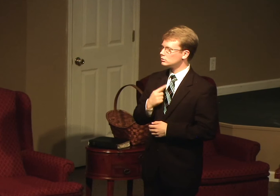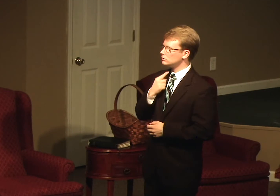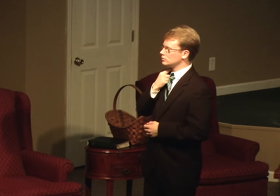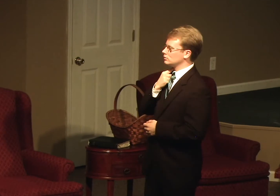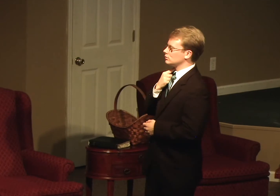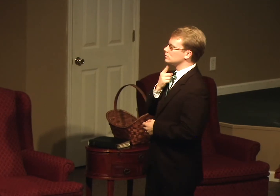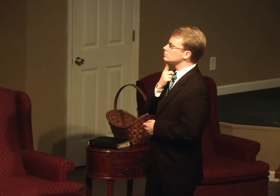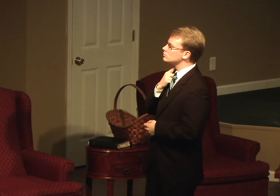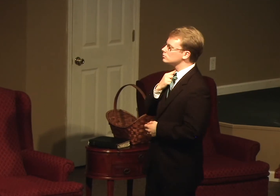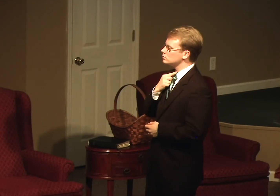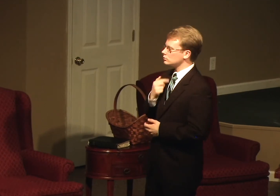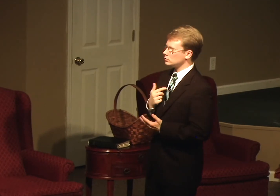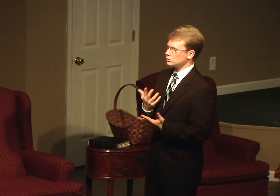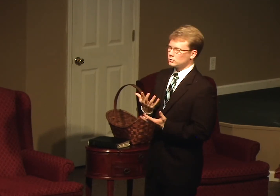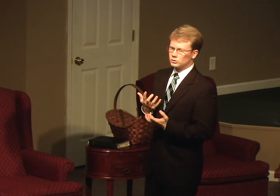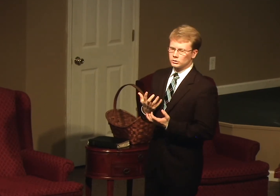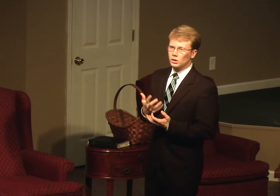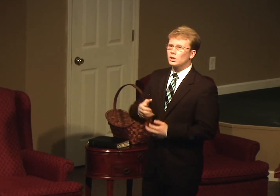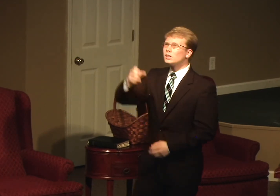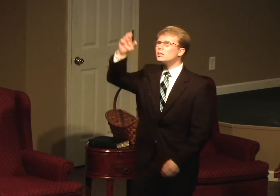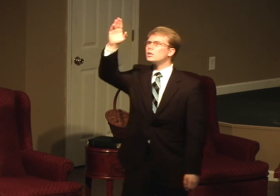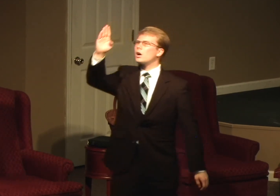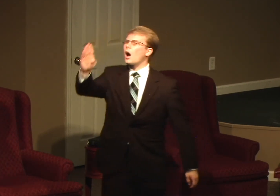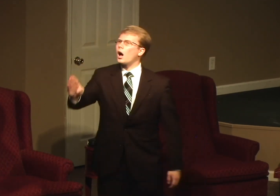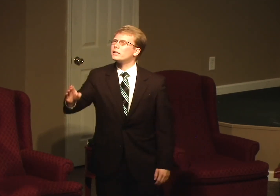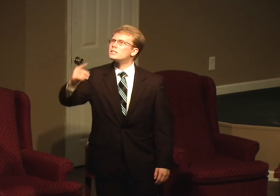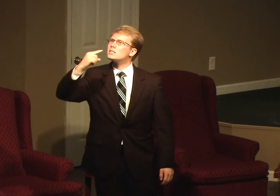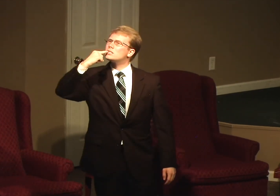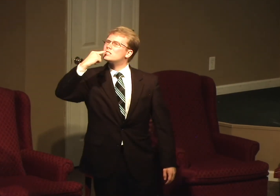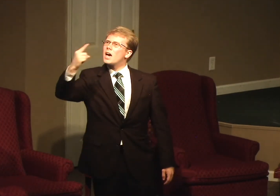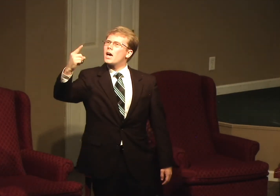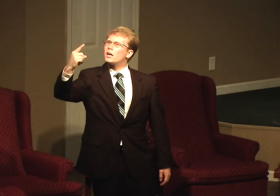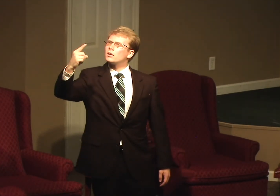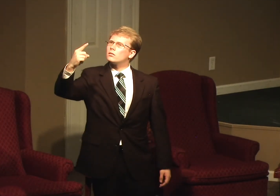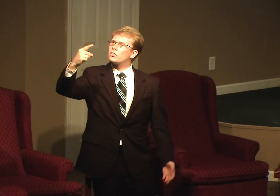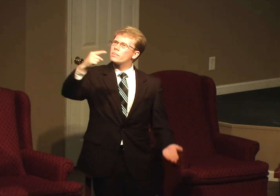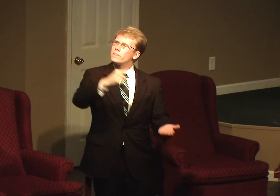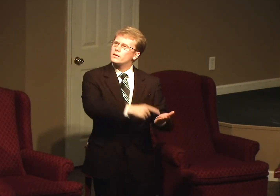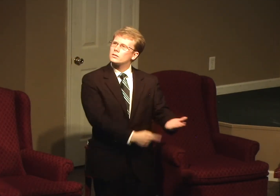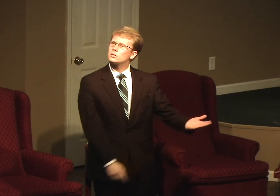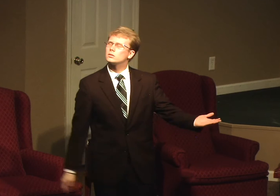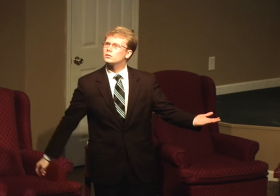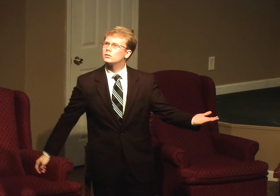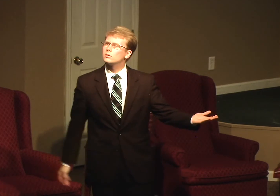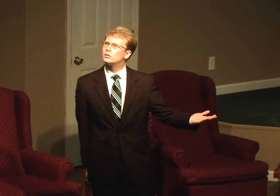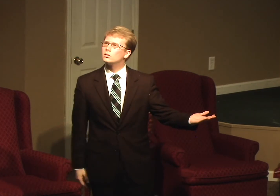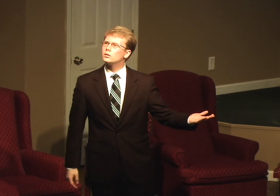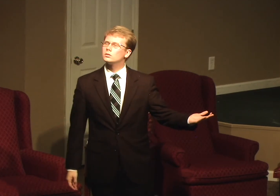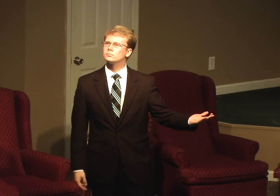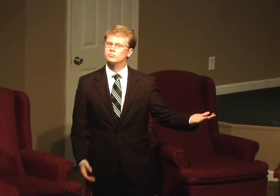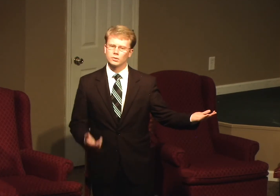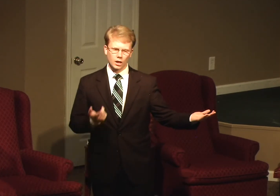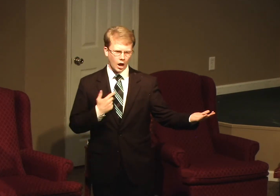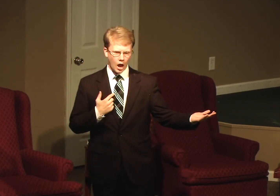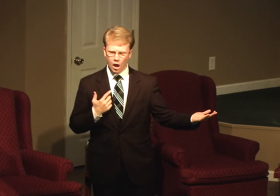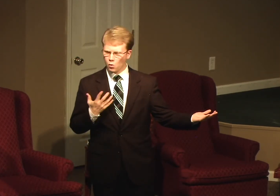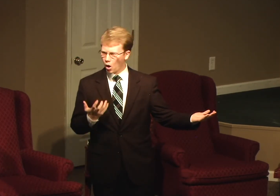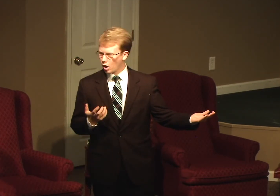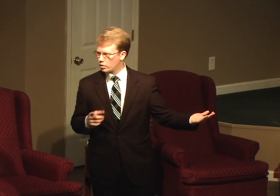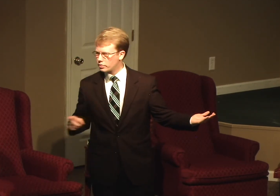Lust, I decide I'm going to do this. I want that. But God, you said this,